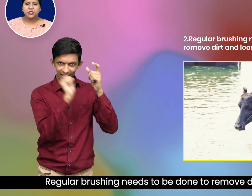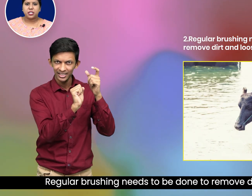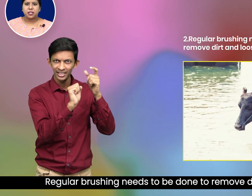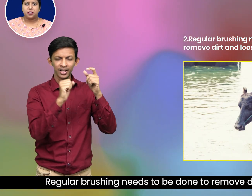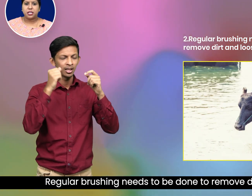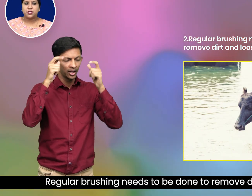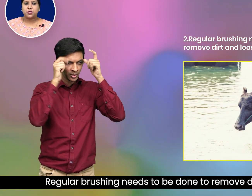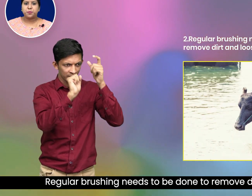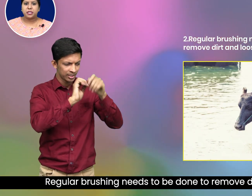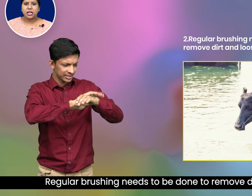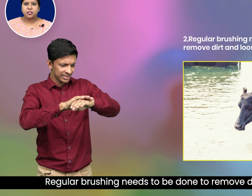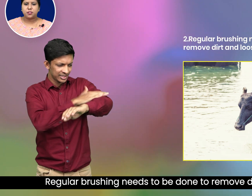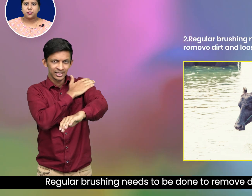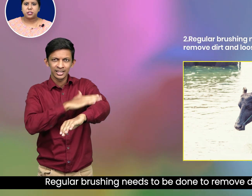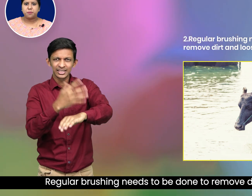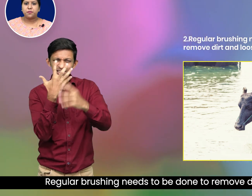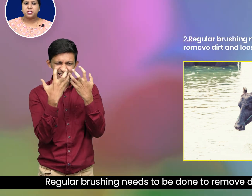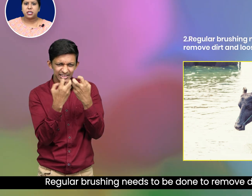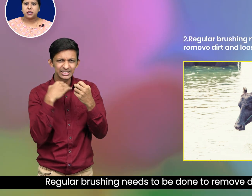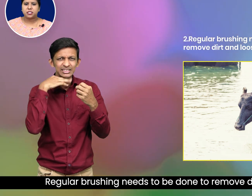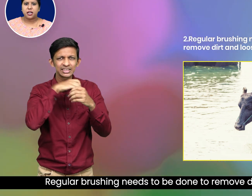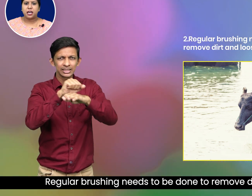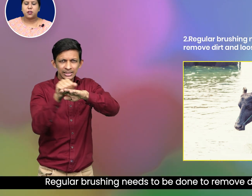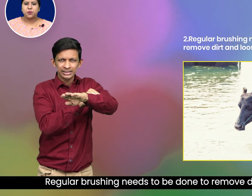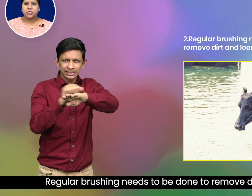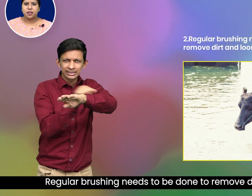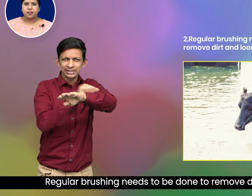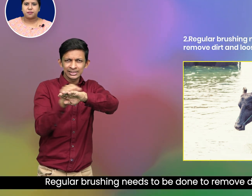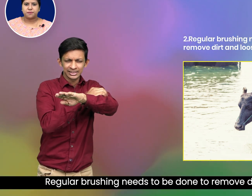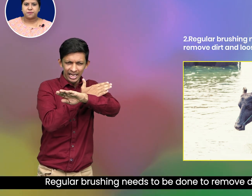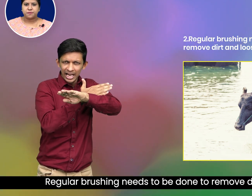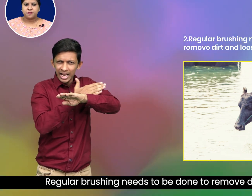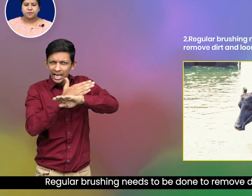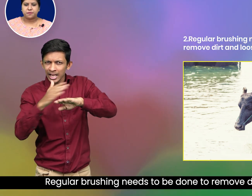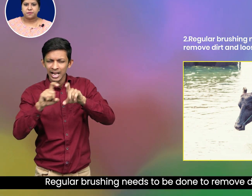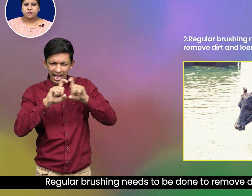Regular brushing needs to be done to remove dirt and loose hair.